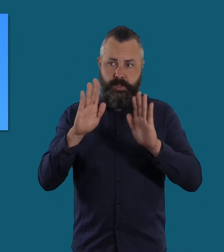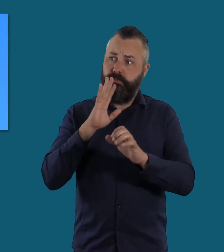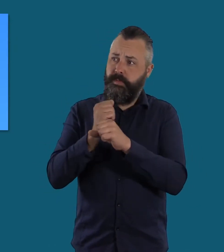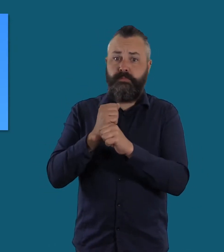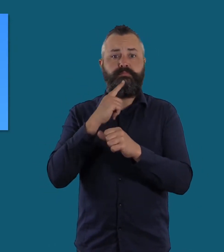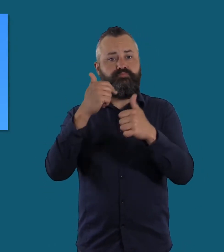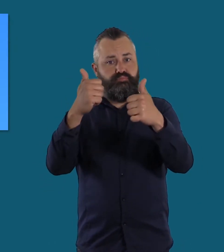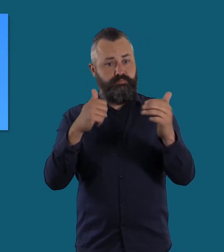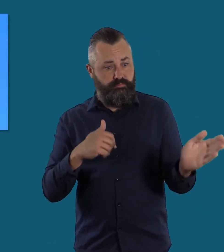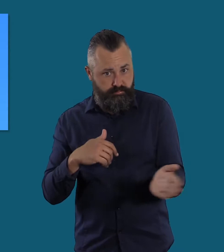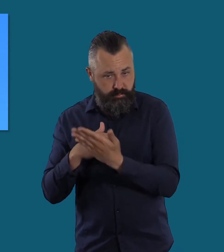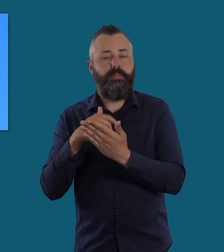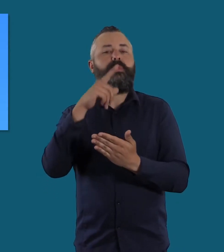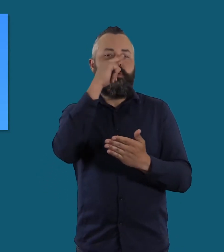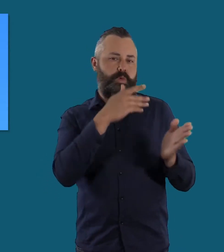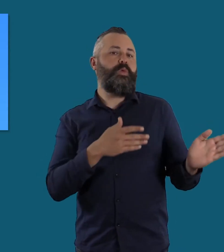until authorities have given the all clear.